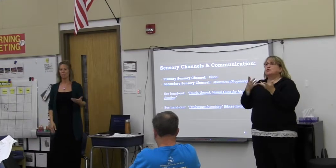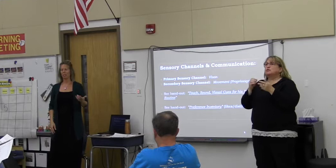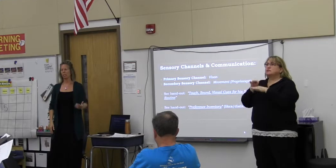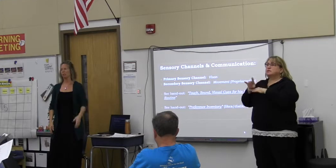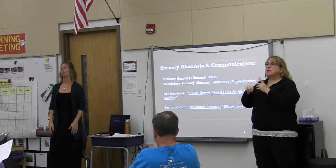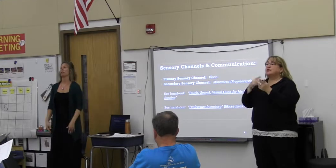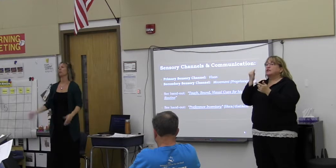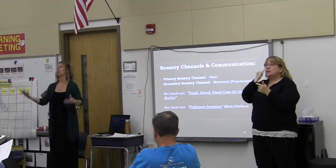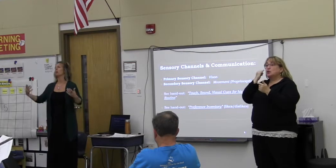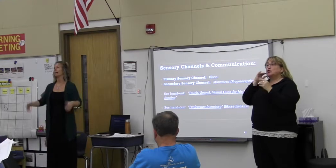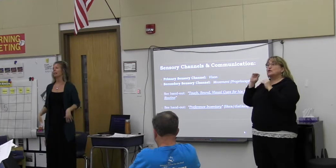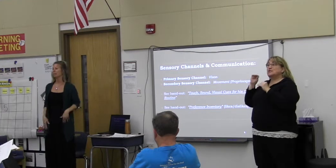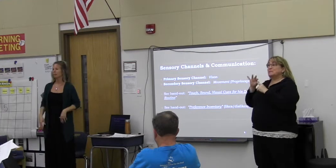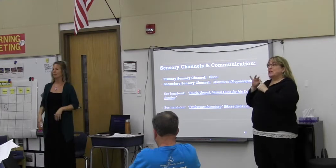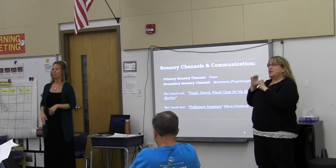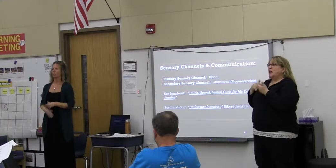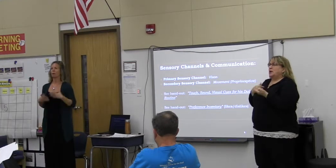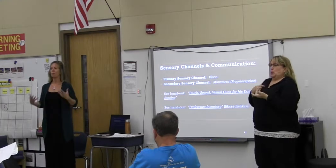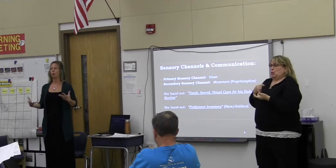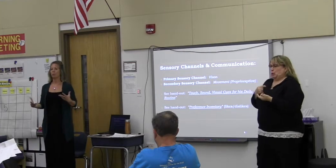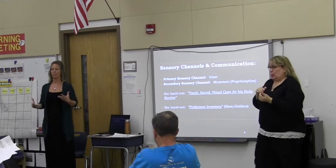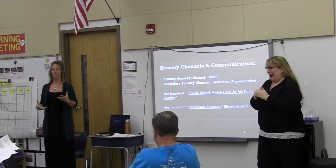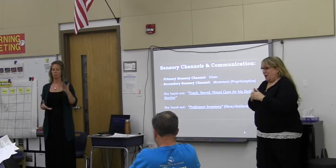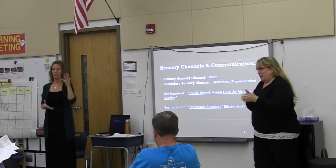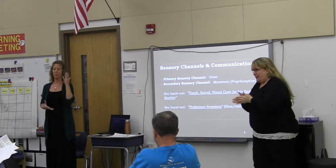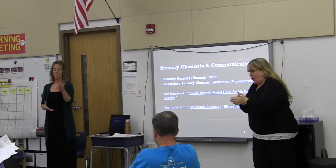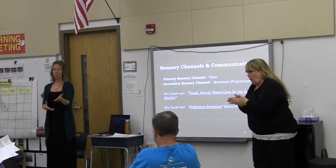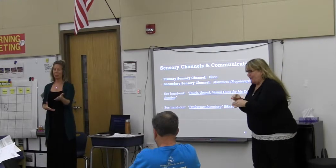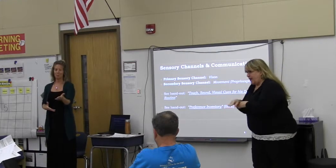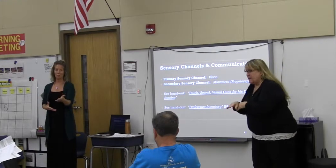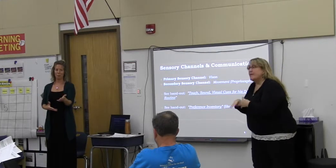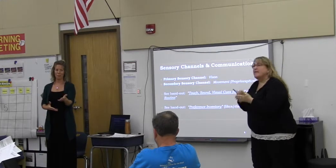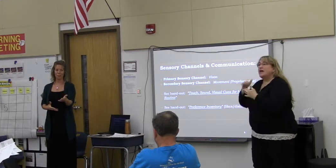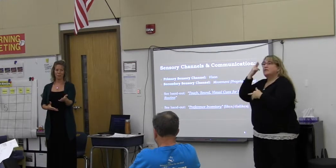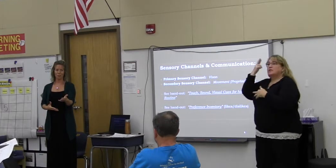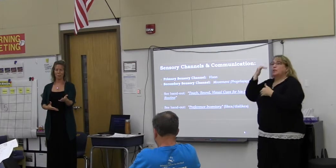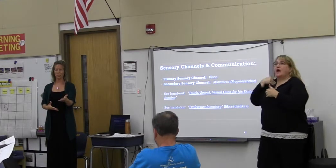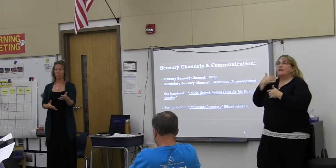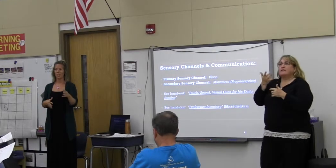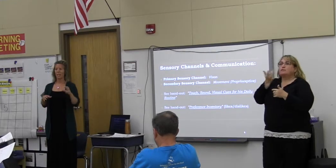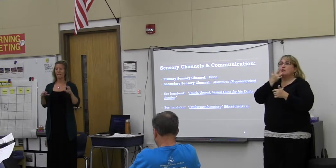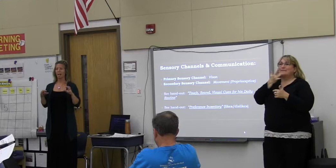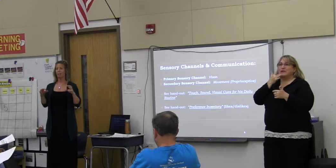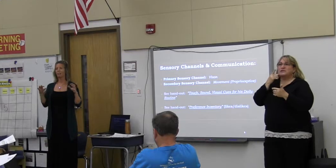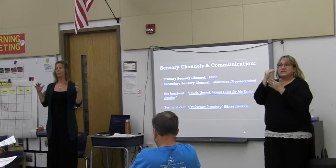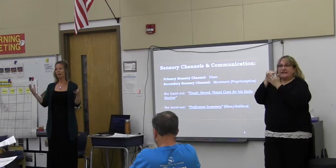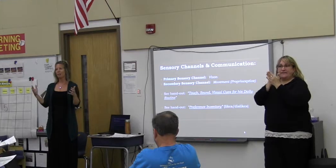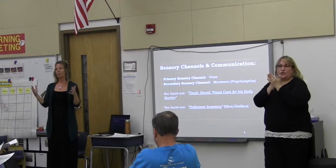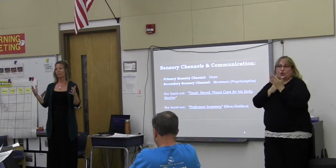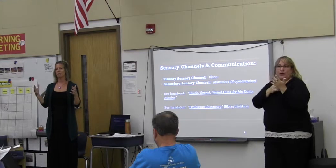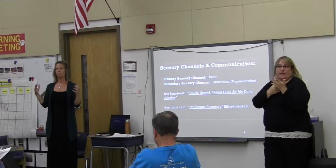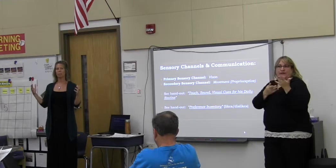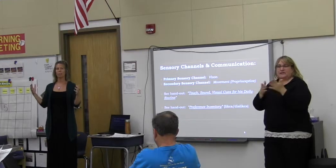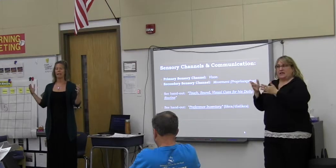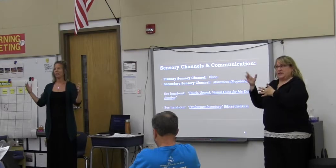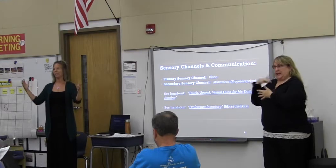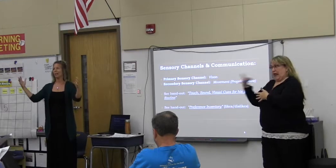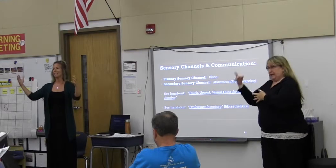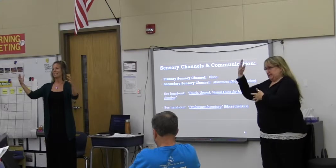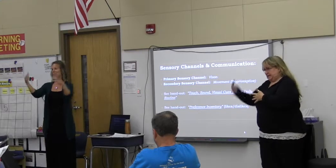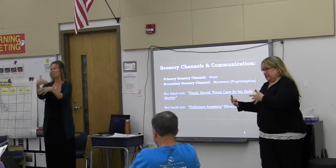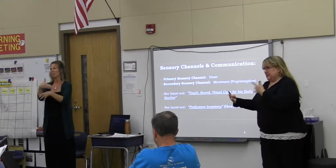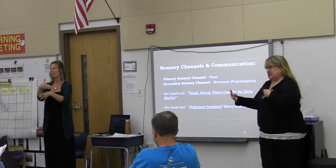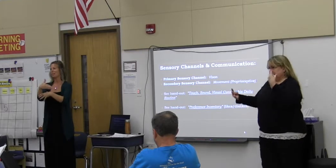teaching a special and you think, well, like, what can I do with this kid, or what motivates him? That's why we have the preference inventories. And I would love, it's so important to